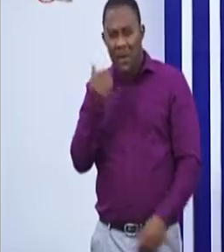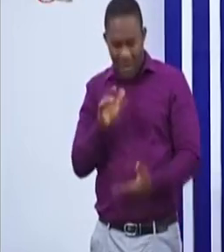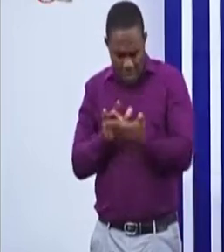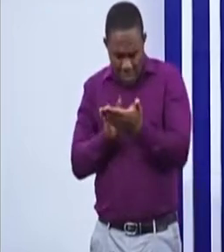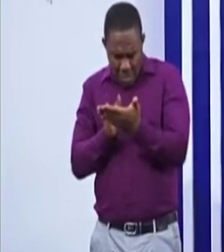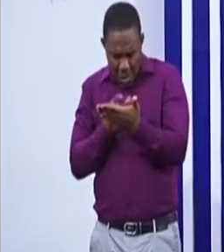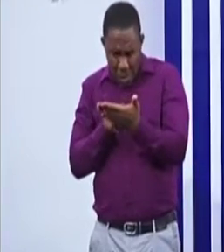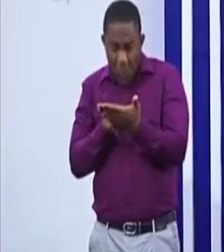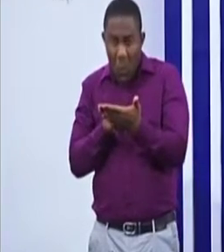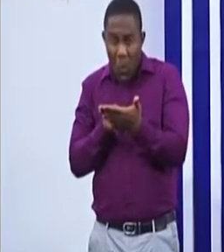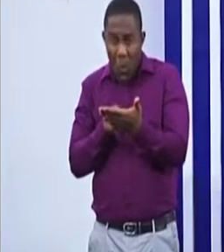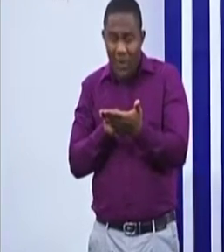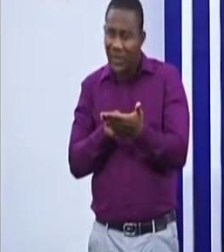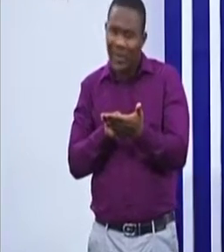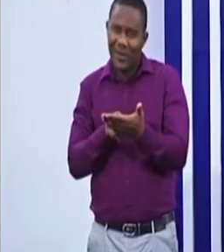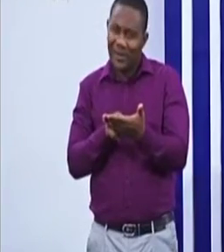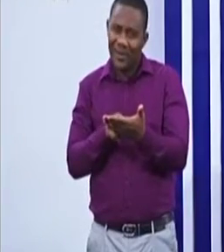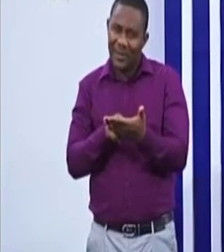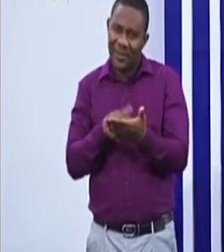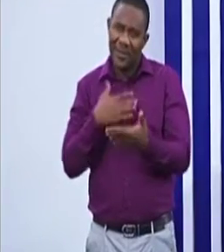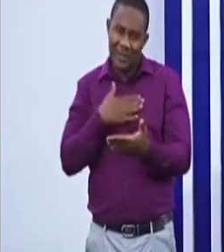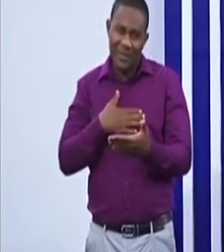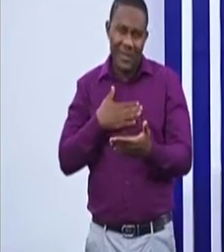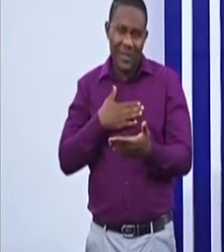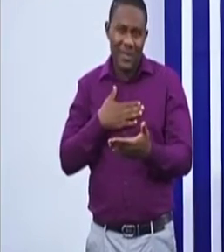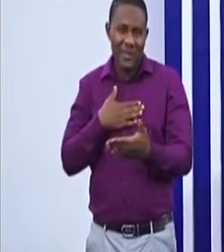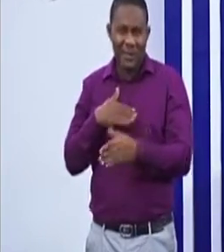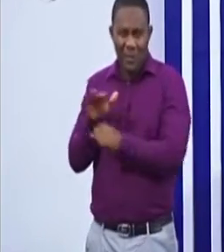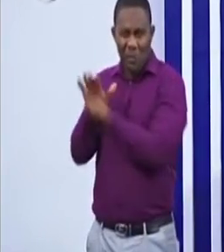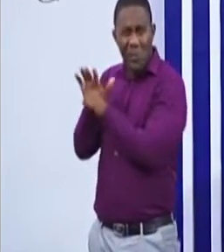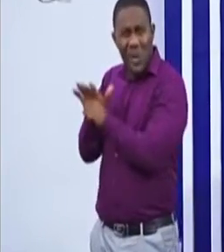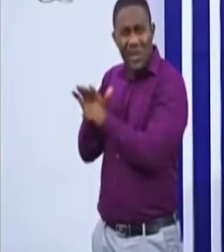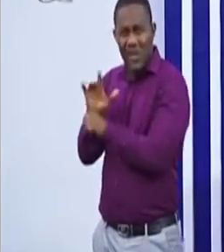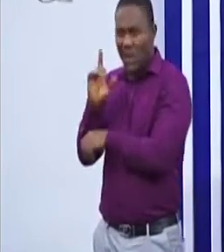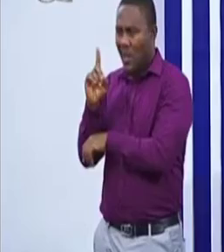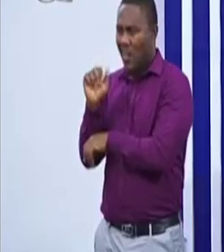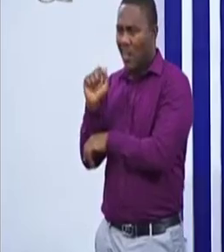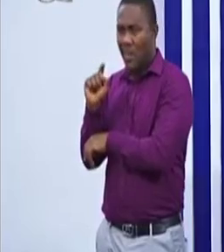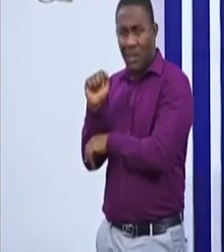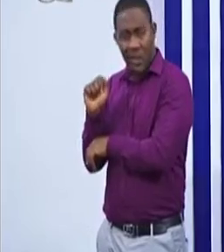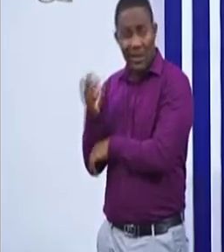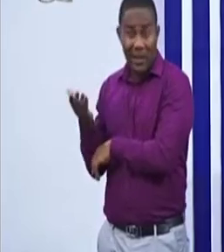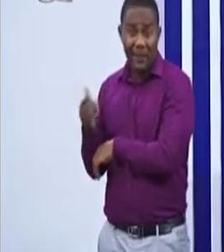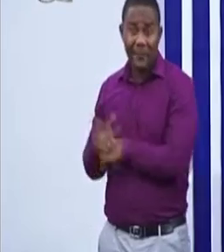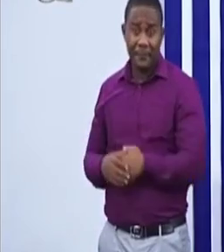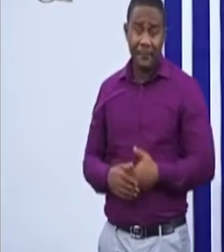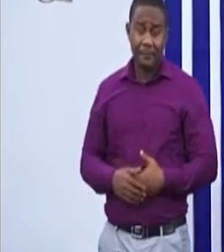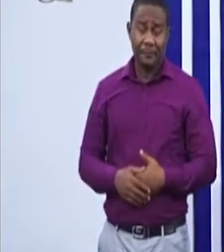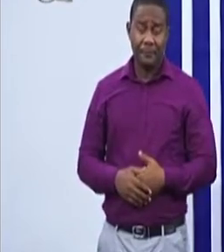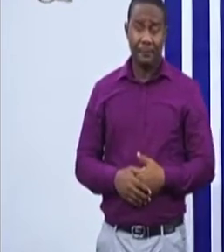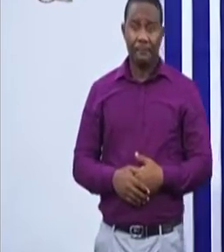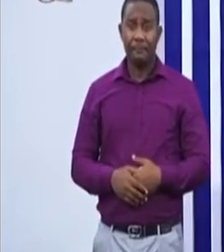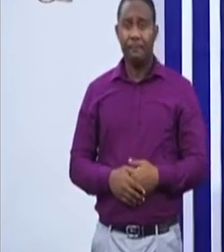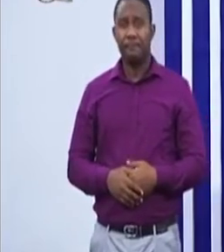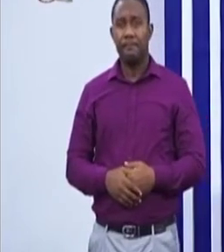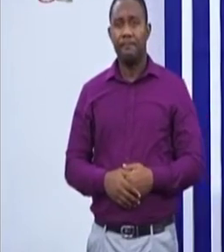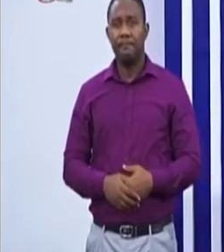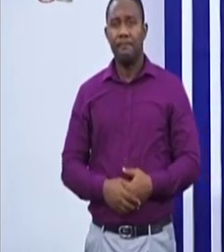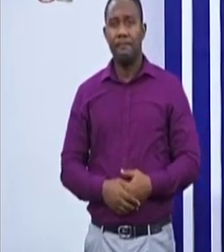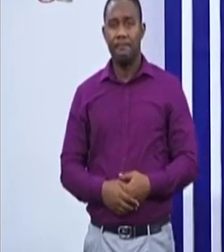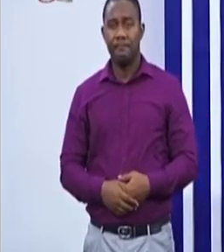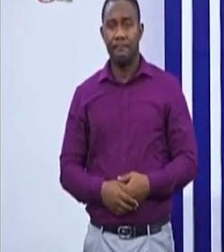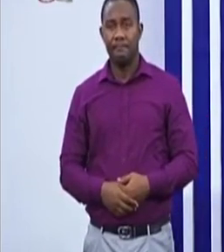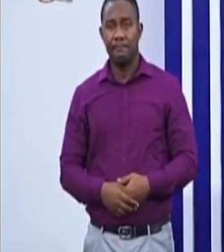available mediums that we have to reduce the pressure on the scarce resource, the data that we have.